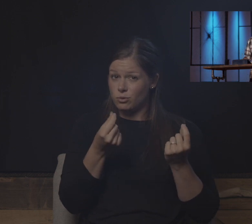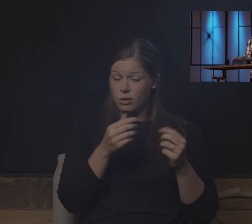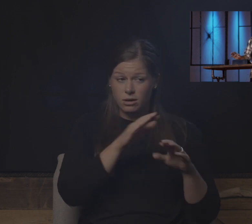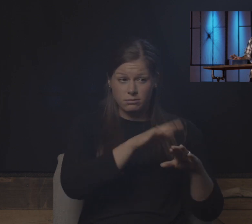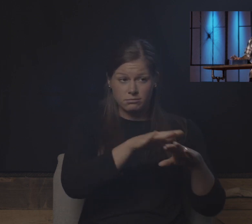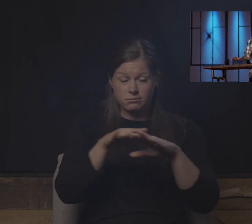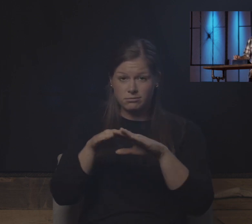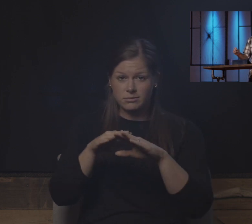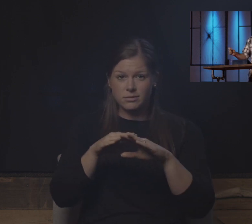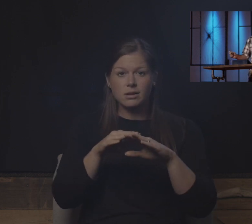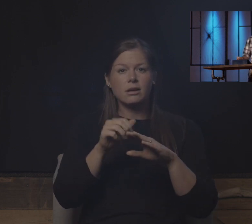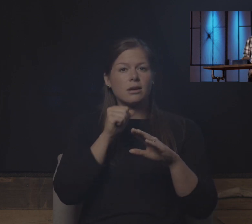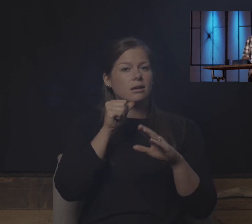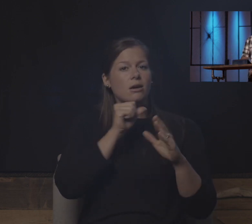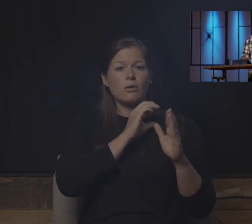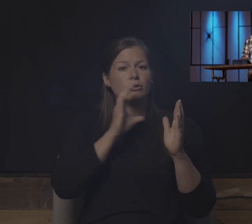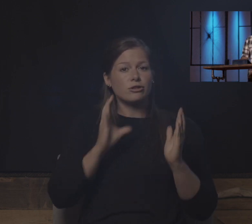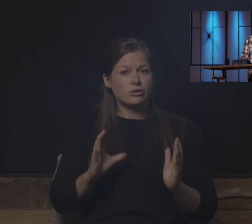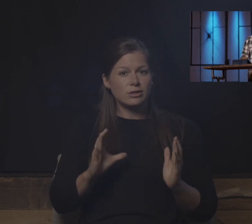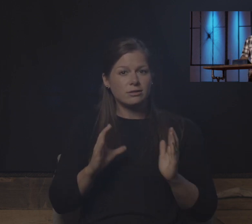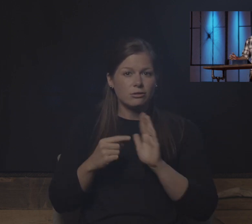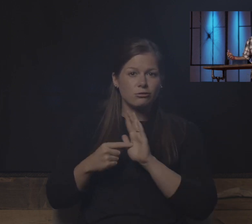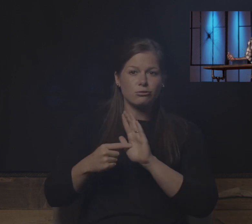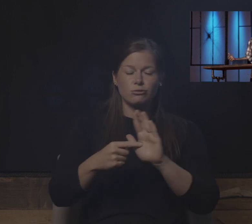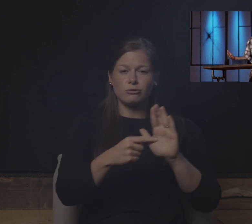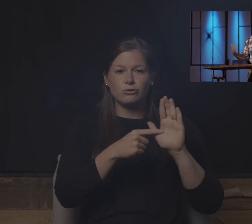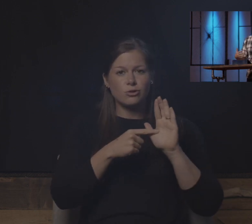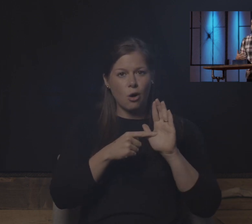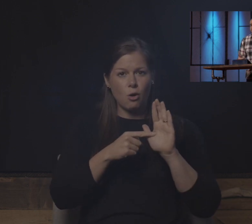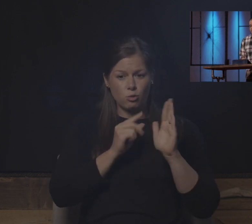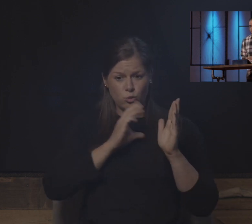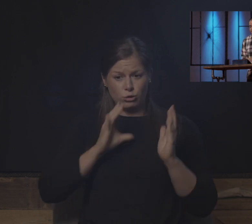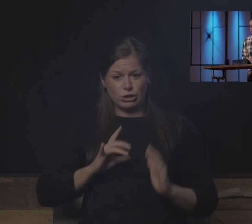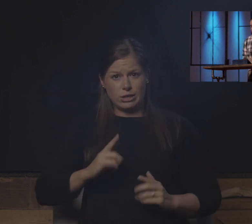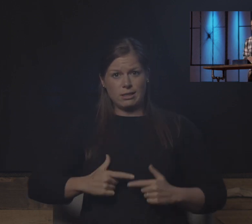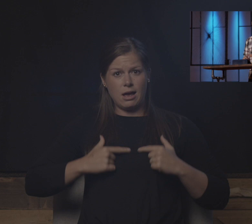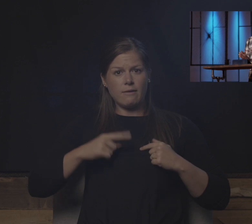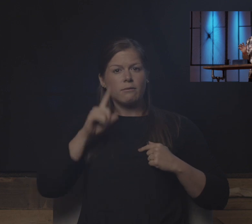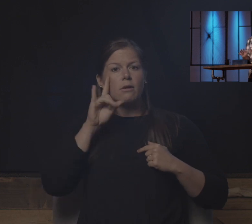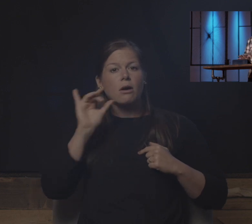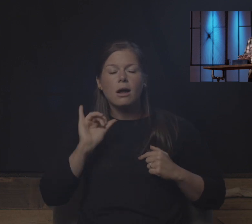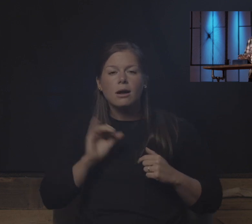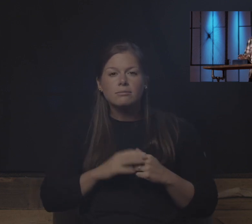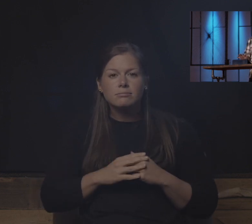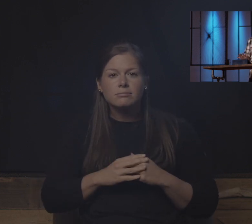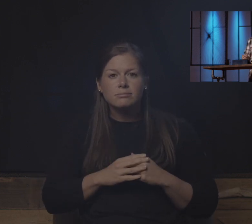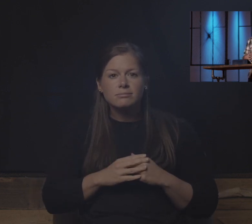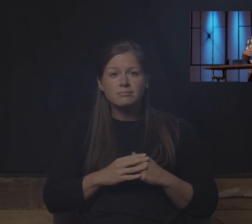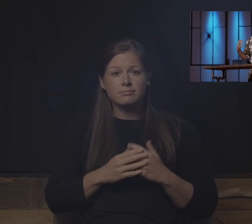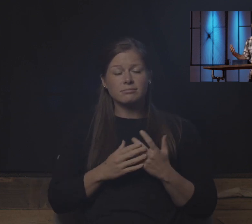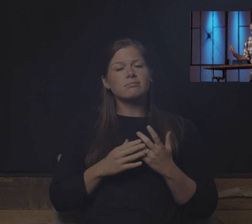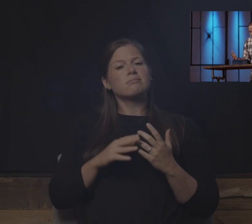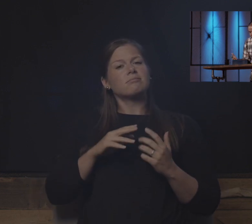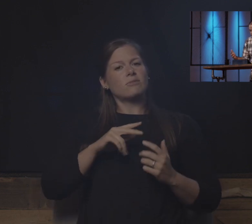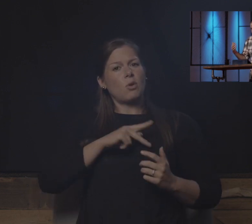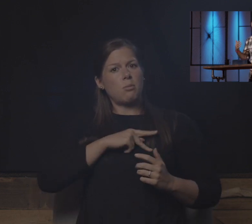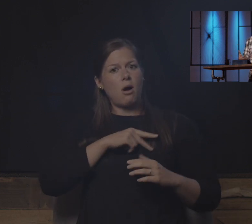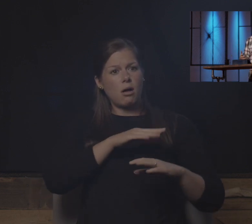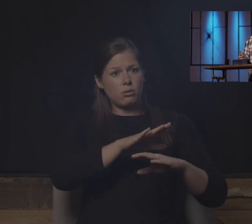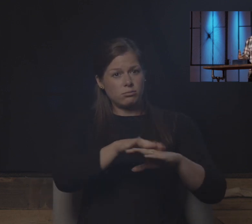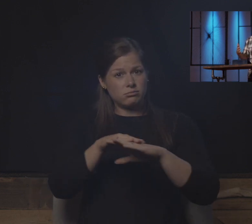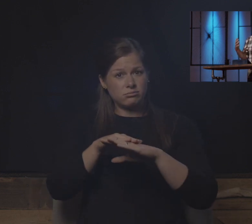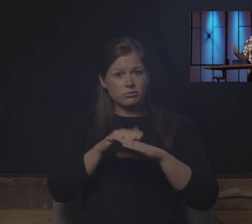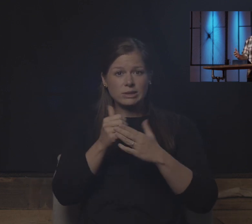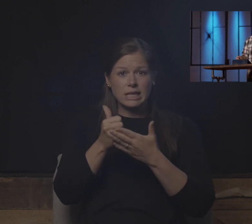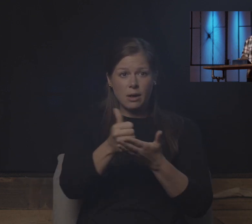everybody, including non-Christians. They were to, chapter 2, verse 10, adorn. They were to make our God and the